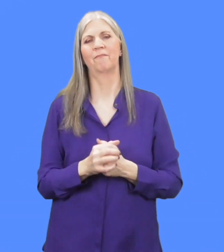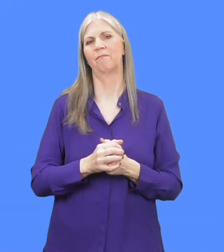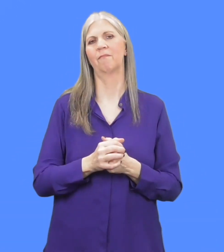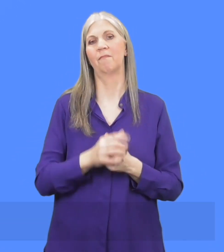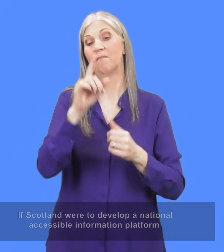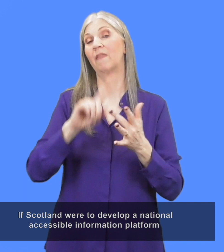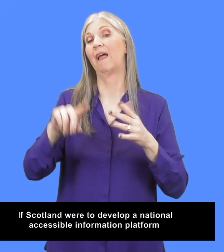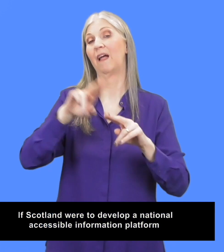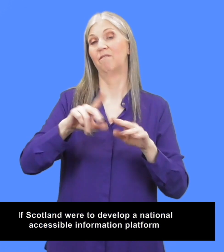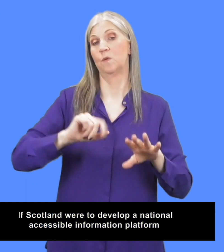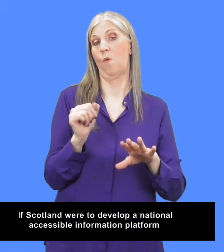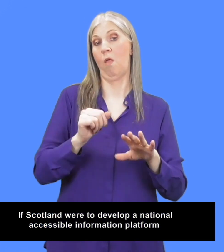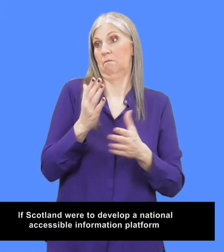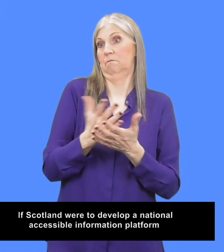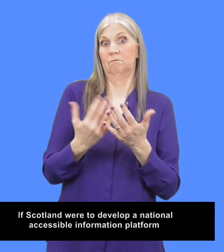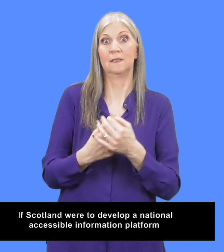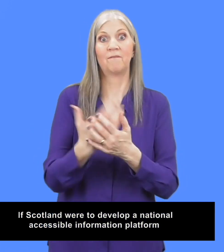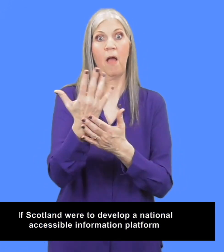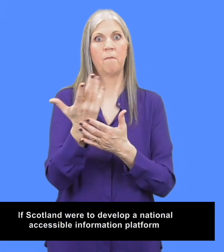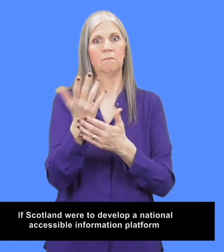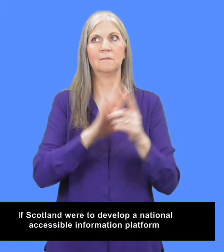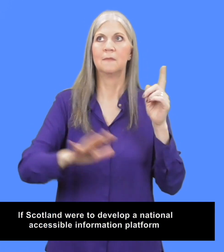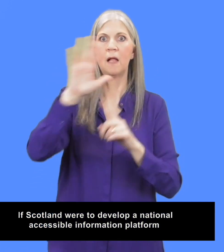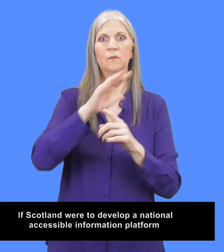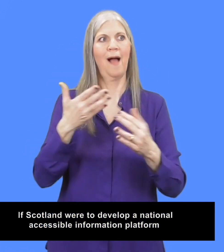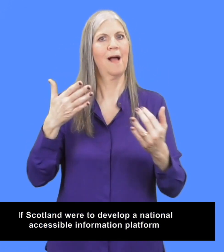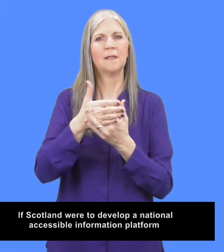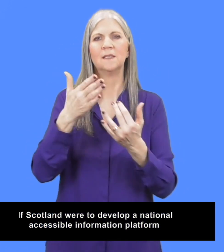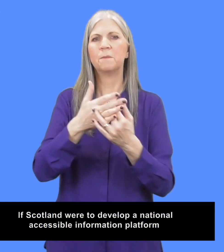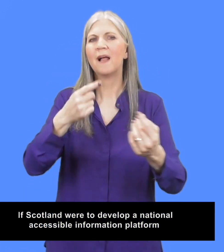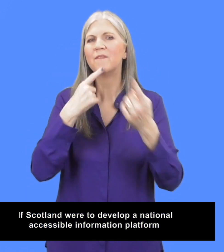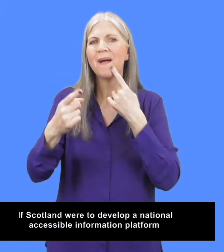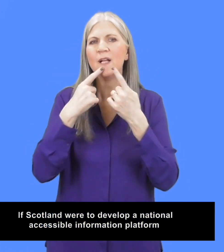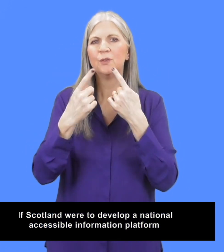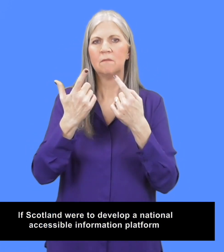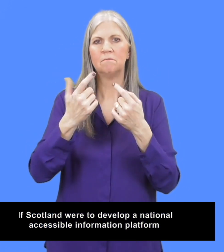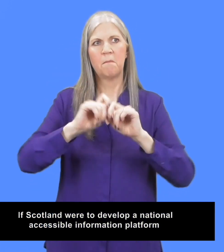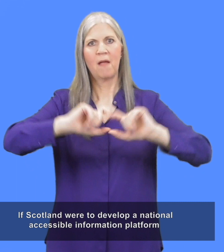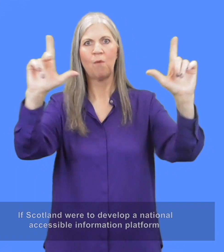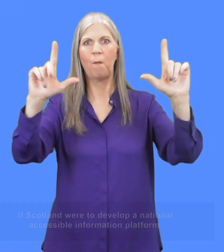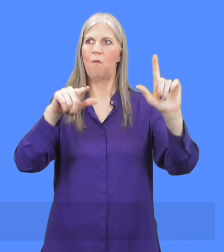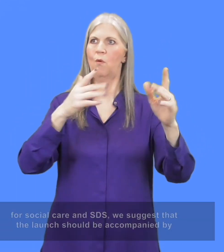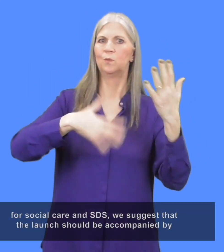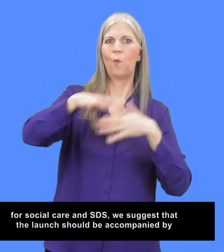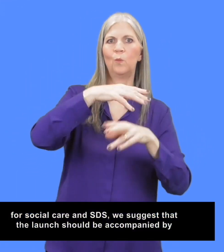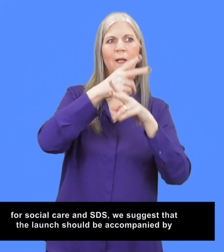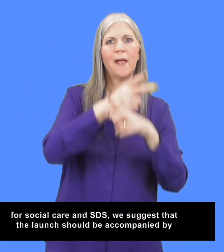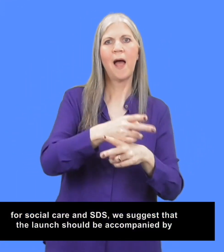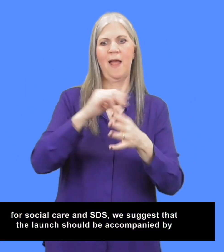If Scotland were to develop a national accessible information platform for social care and SDS,